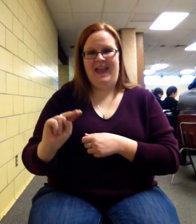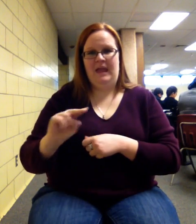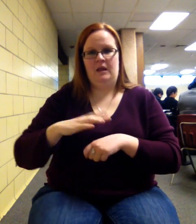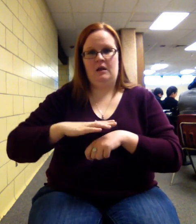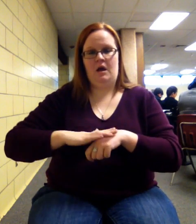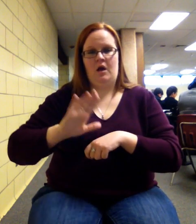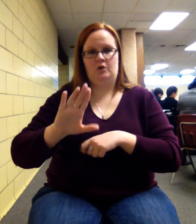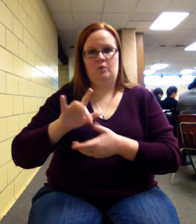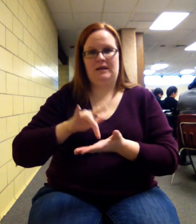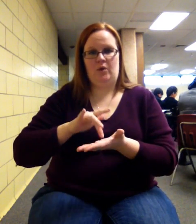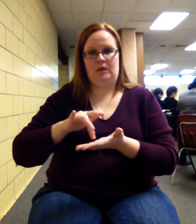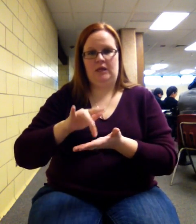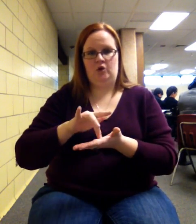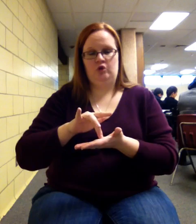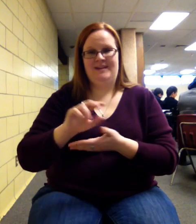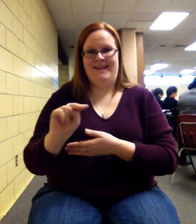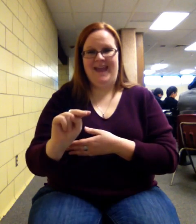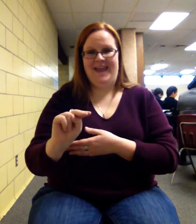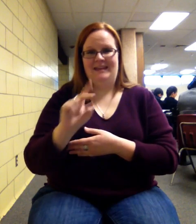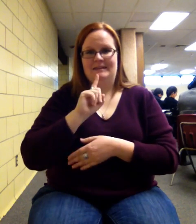The N on your calculator is the number of periods involved.